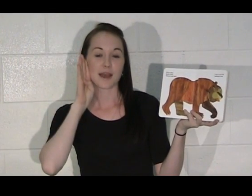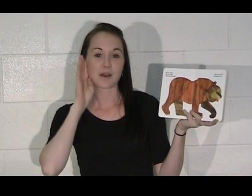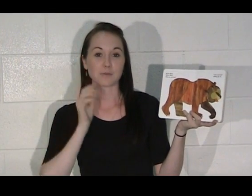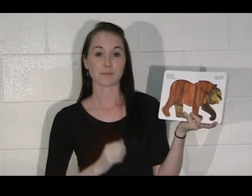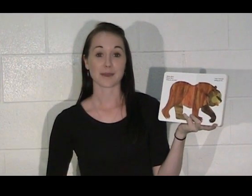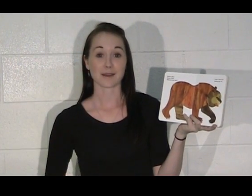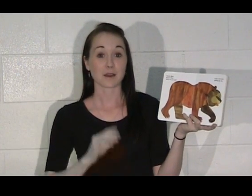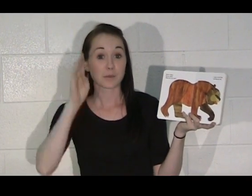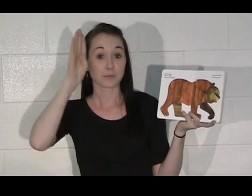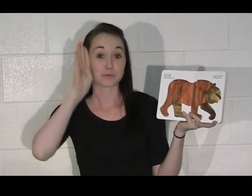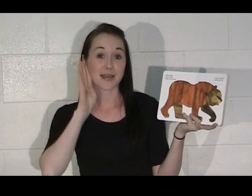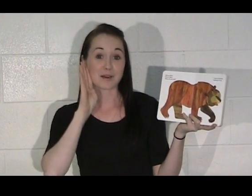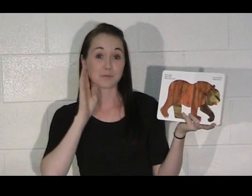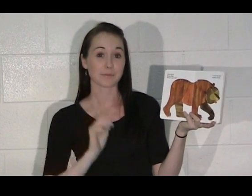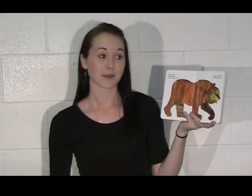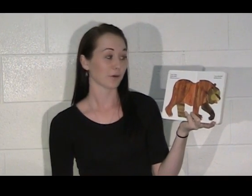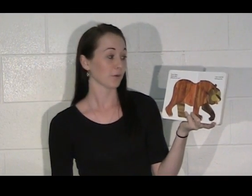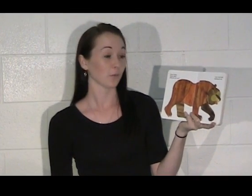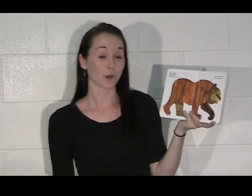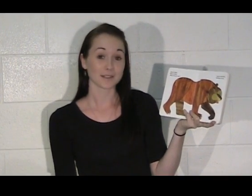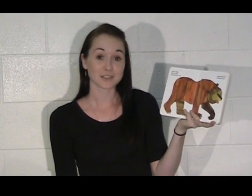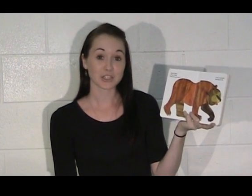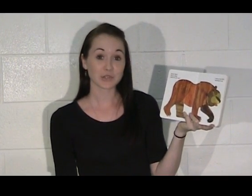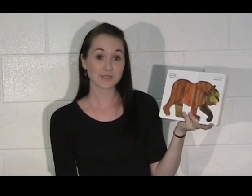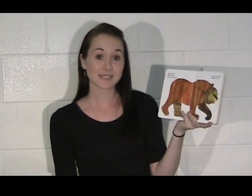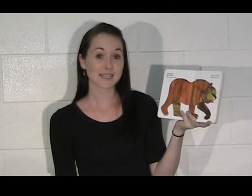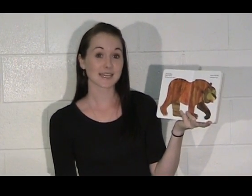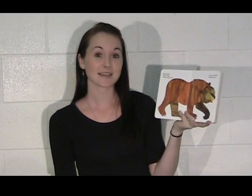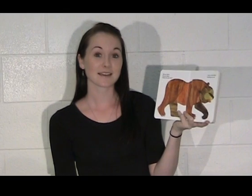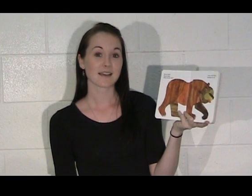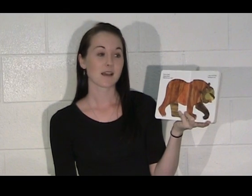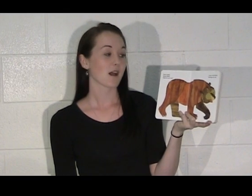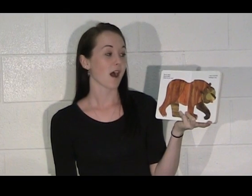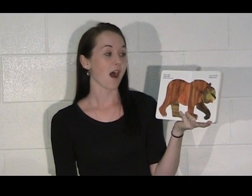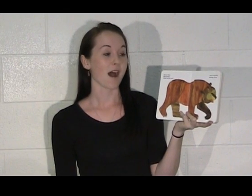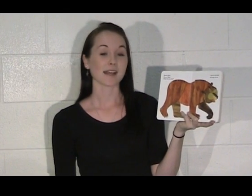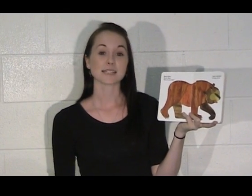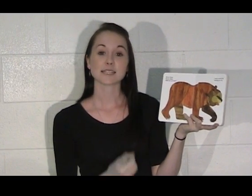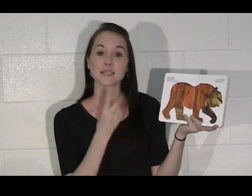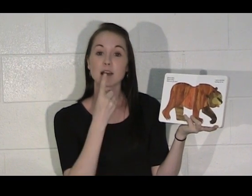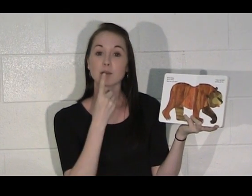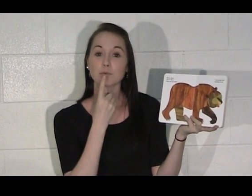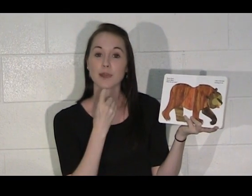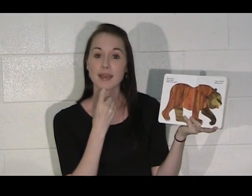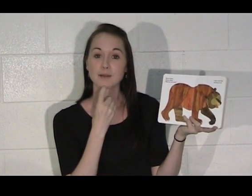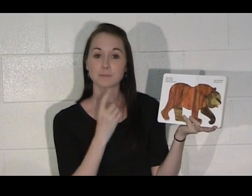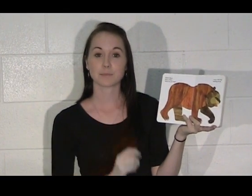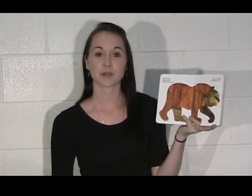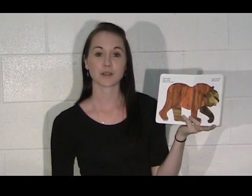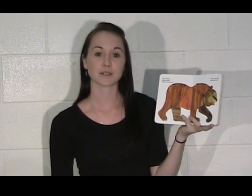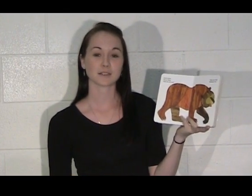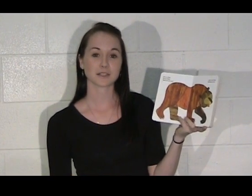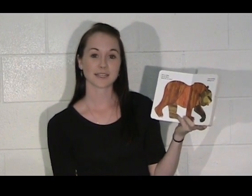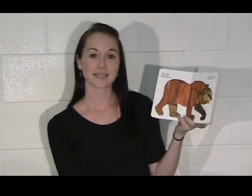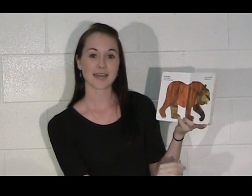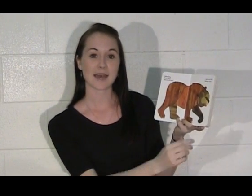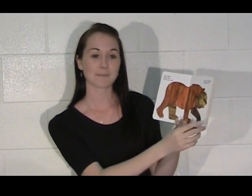Brown Bear, Brown Bear, What Do You See? I see a red bird looking at me.